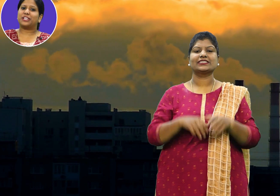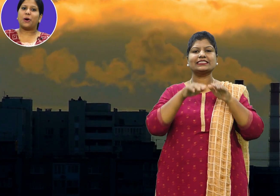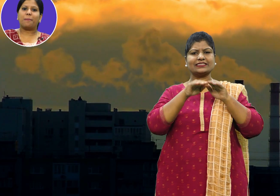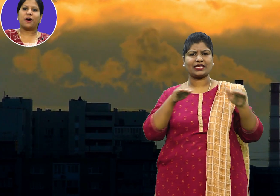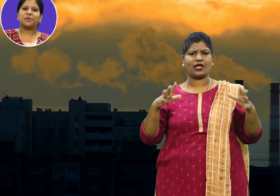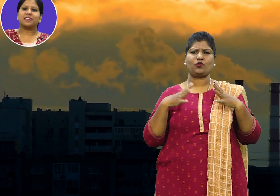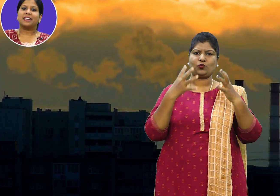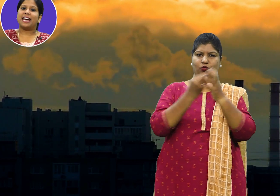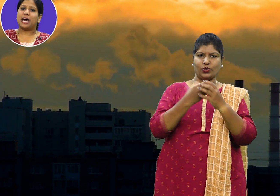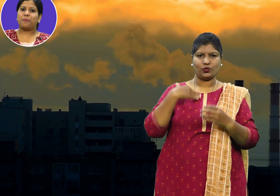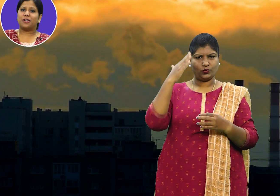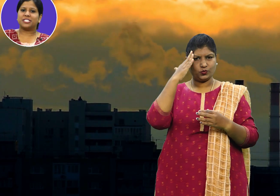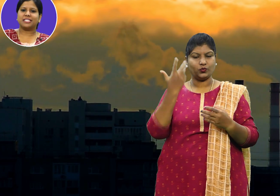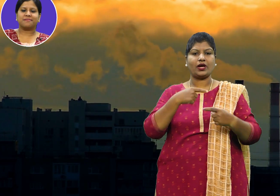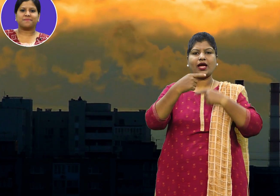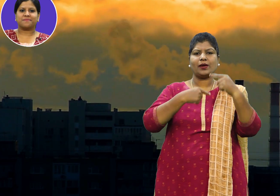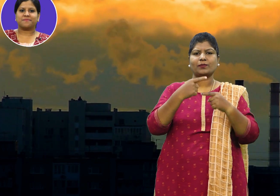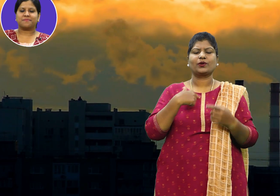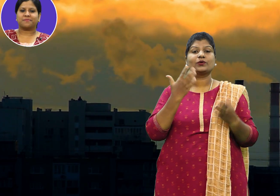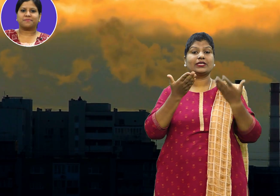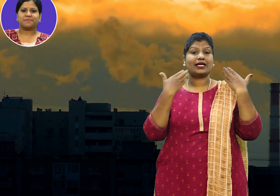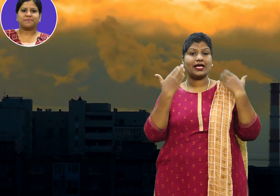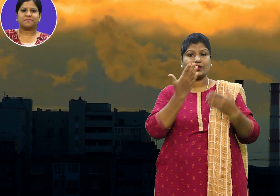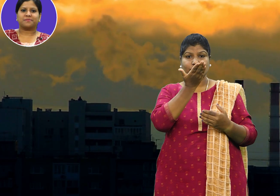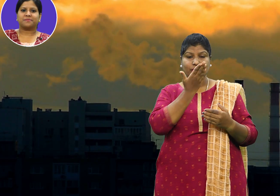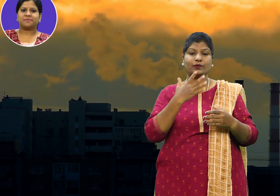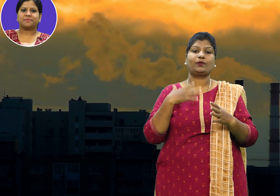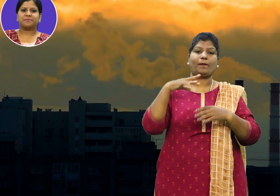Children, we know about air pollution